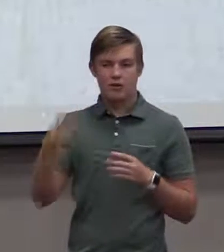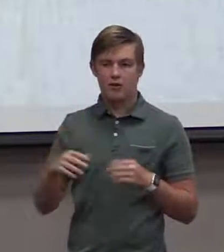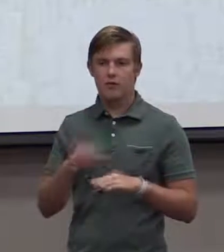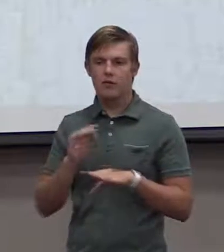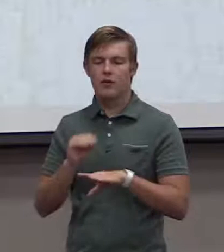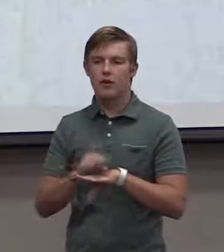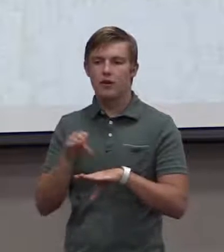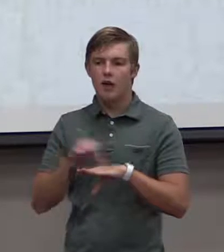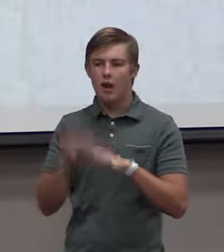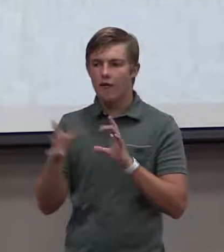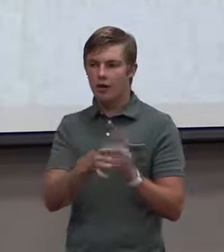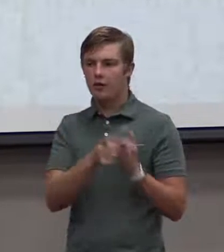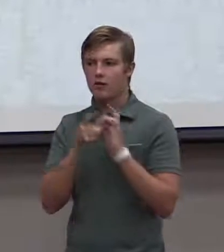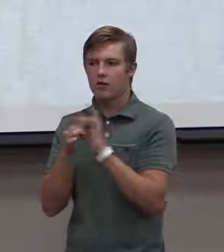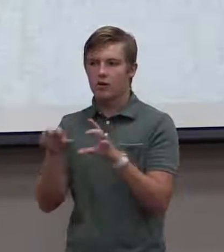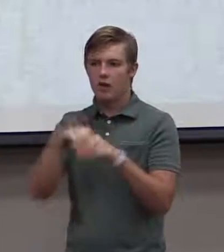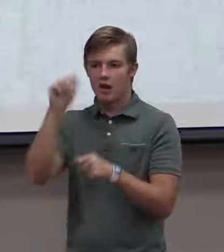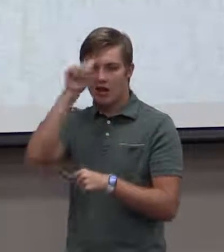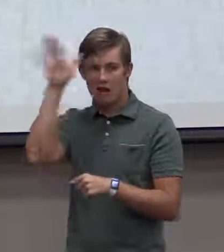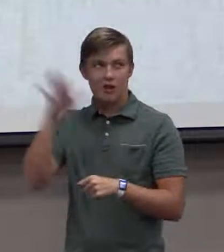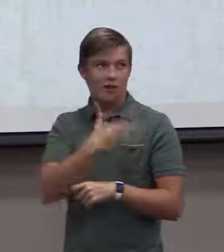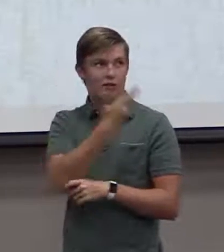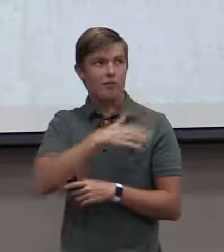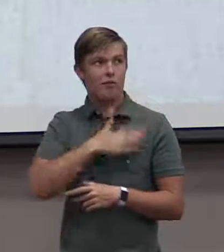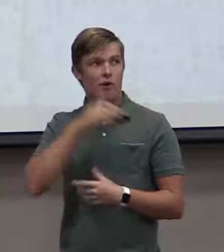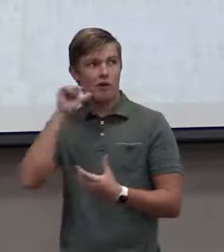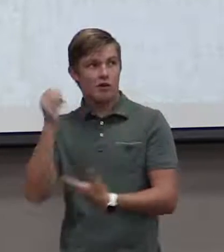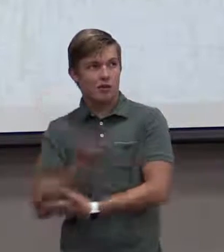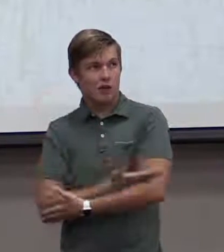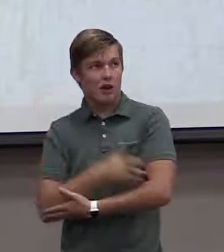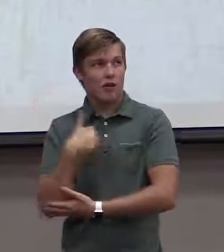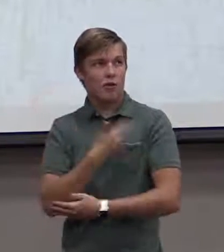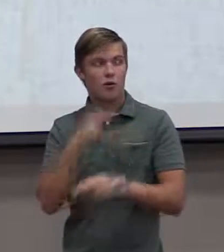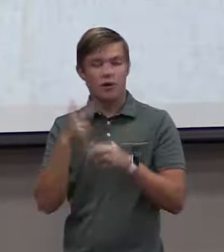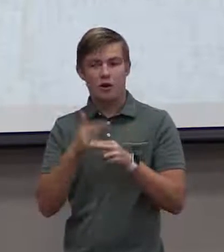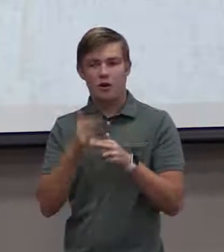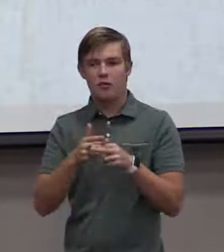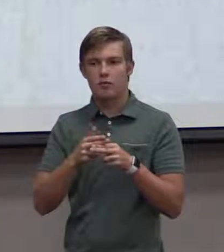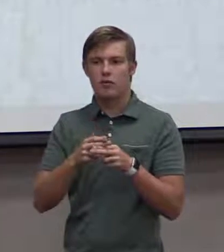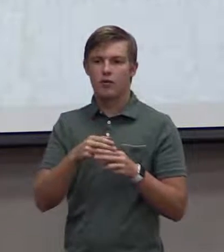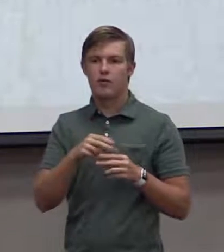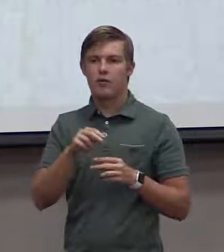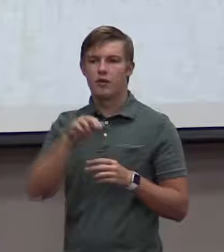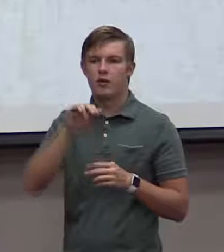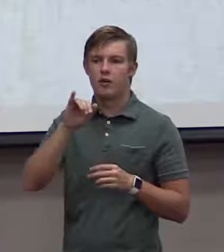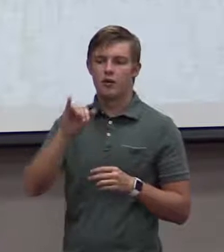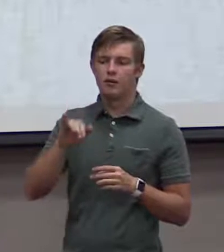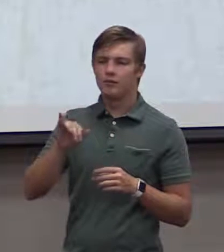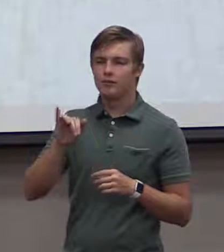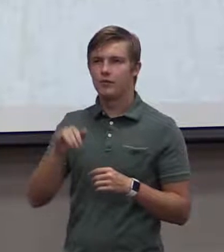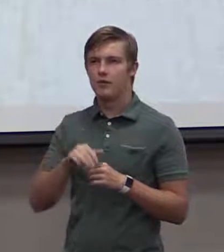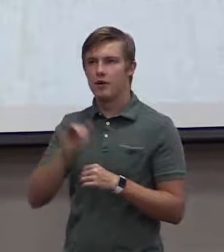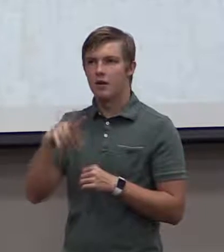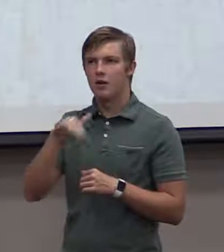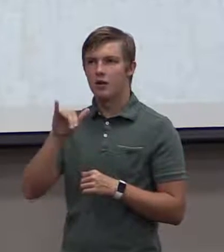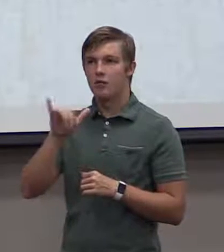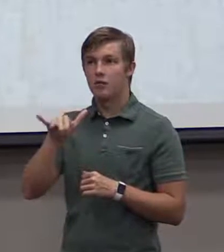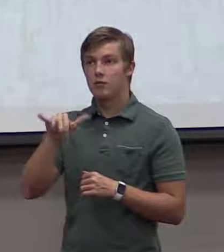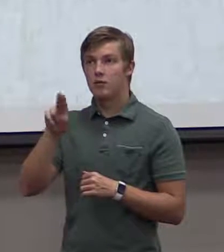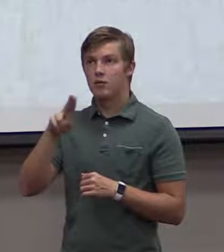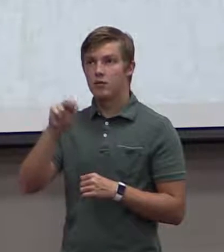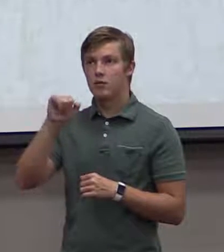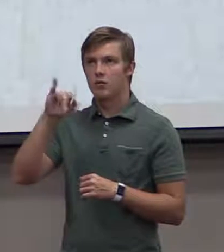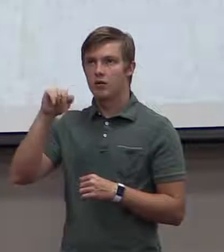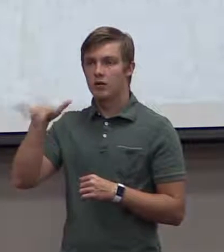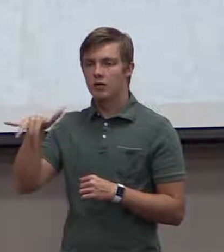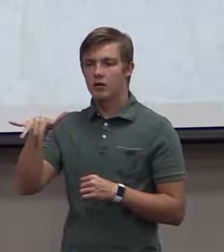in Alaska, and so much so, this is my daughter, and we named her Unity because when the